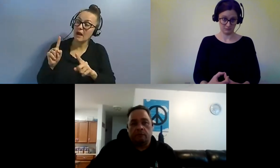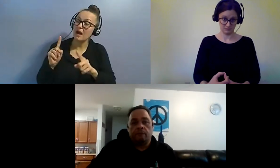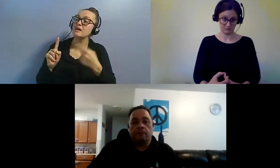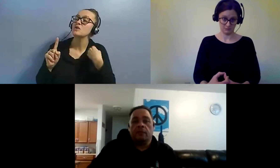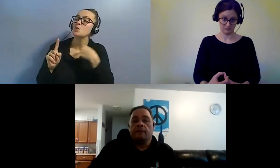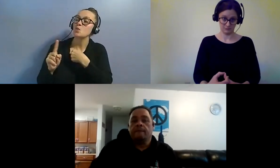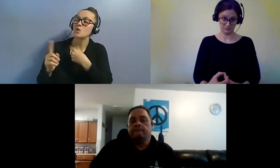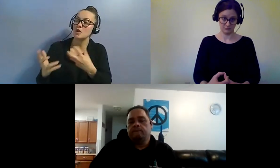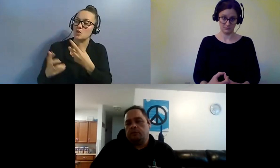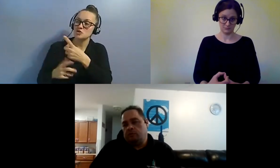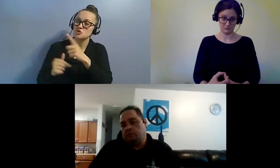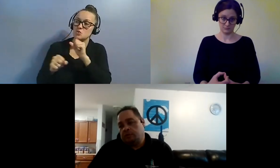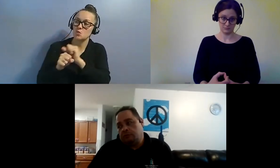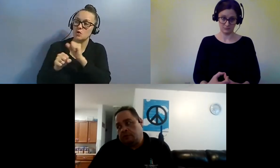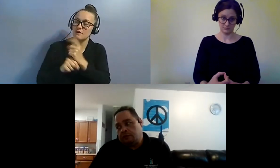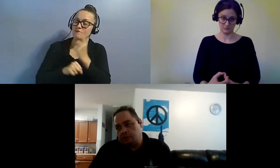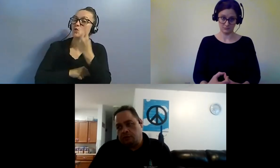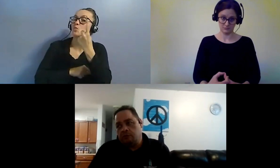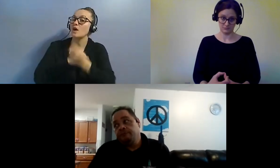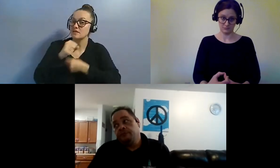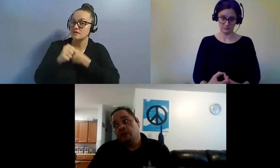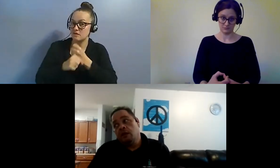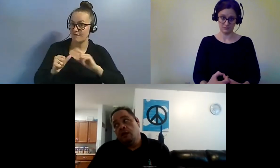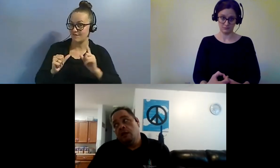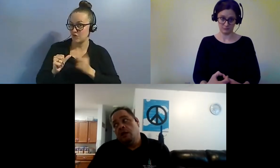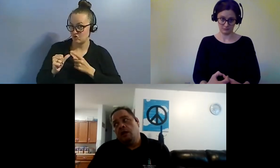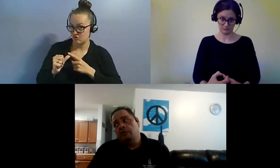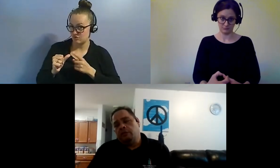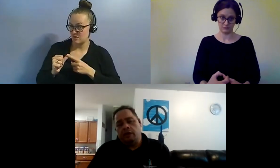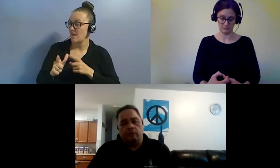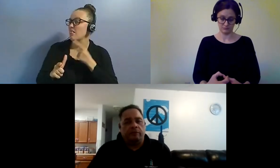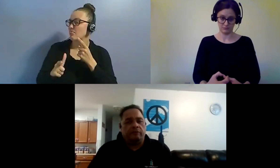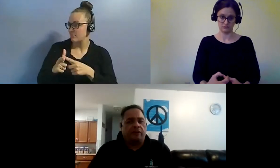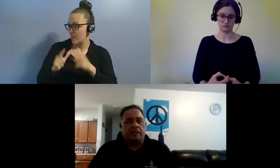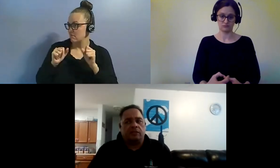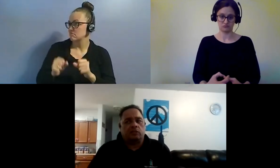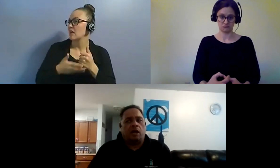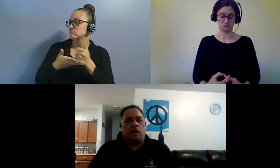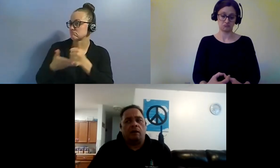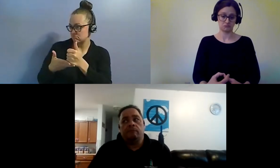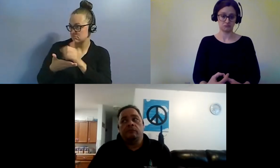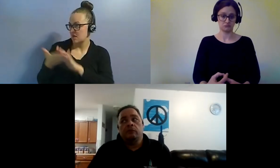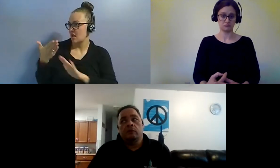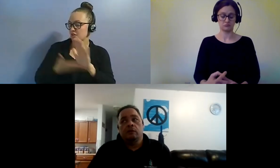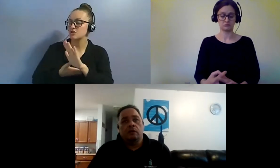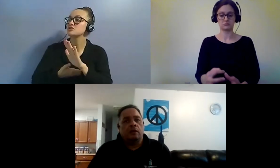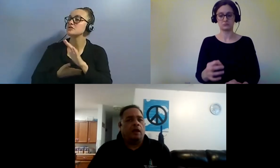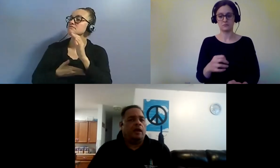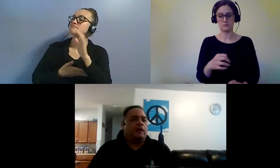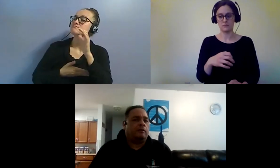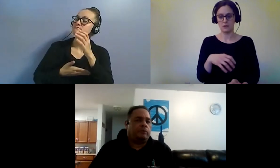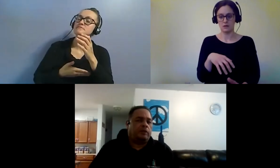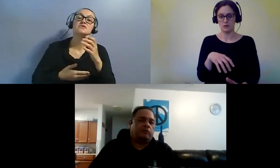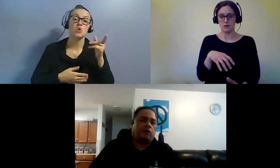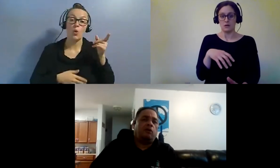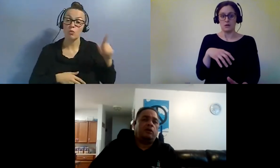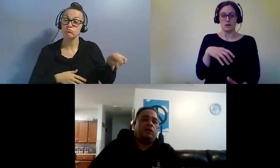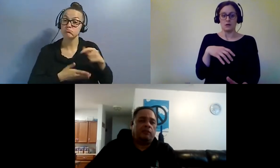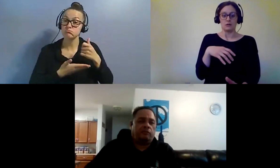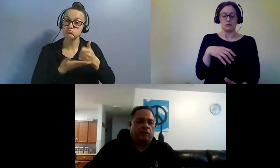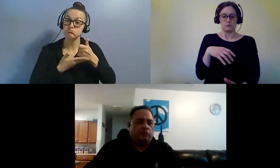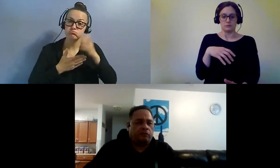year before we do that. So they helped me find a job at a place